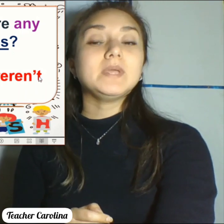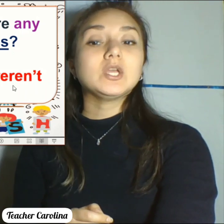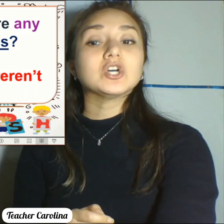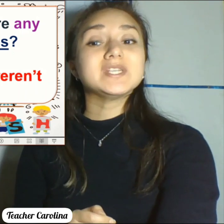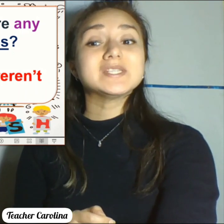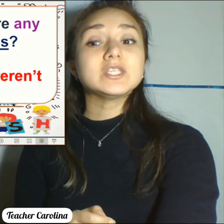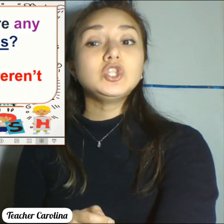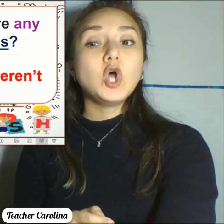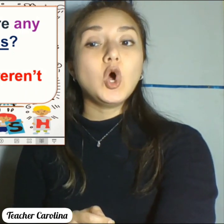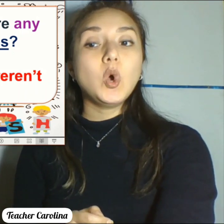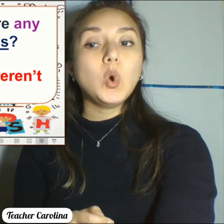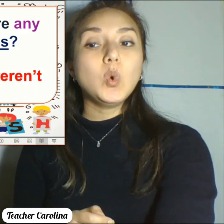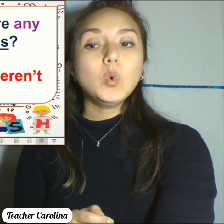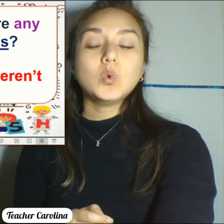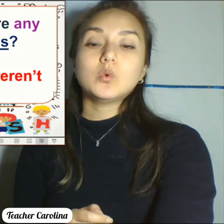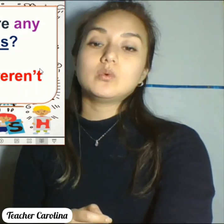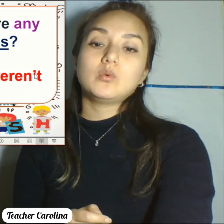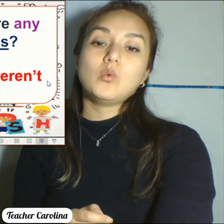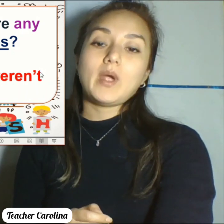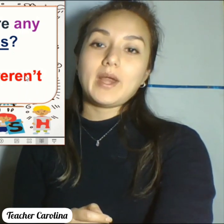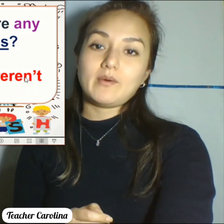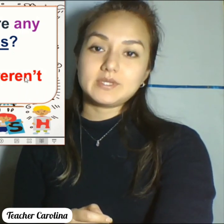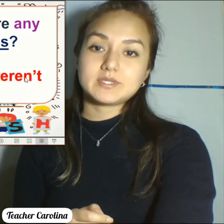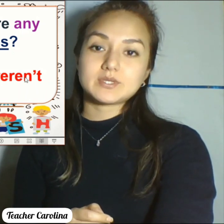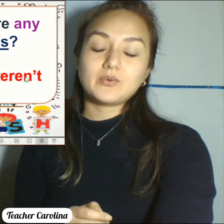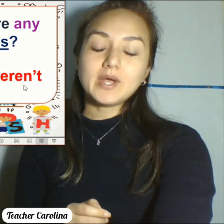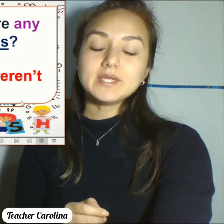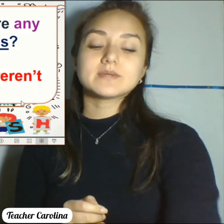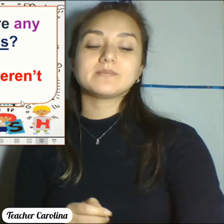Because it's no, weren't, right?